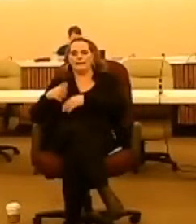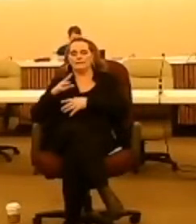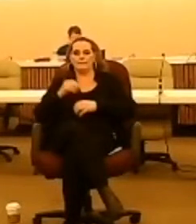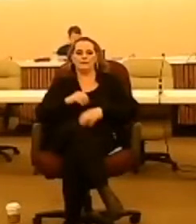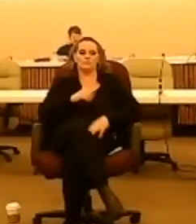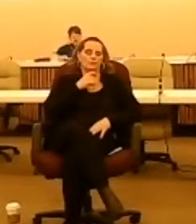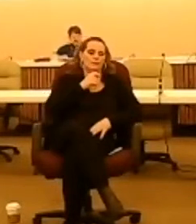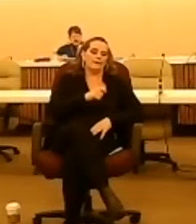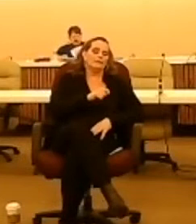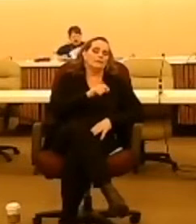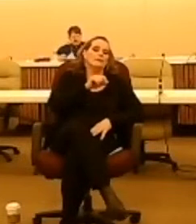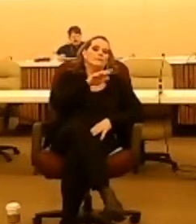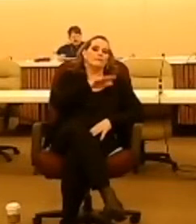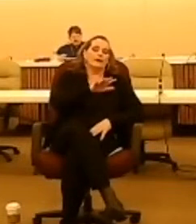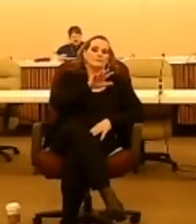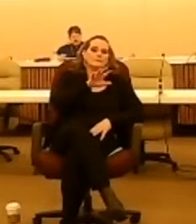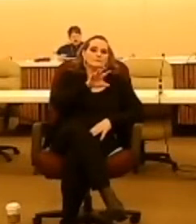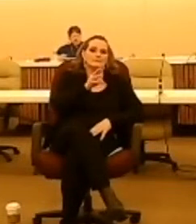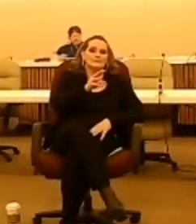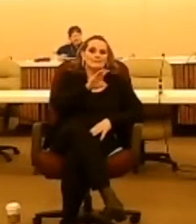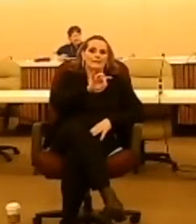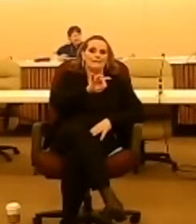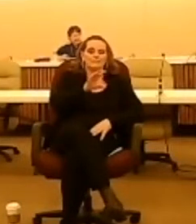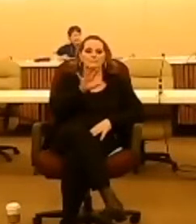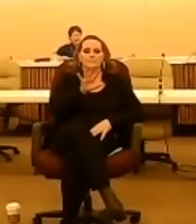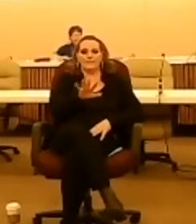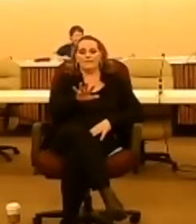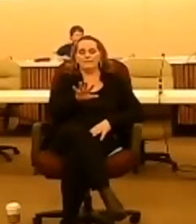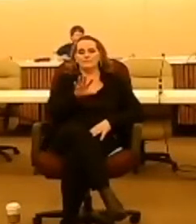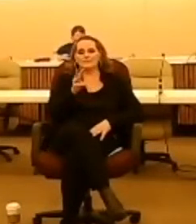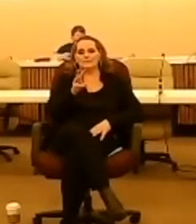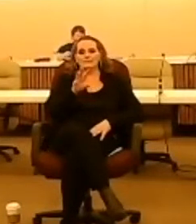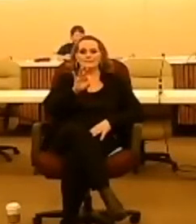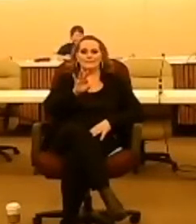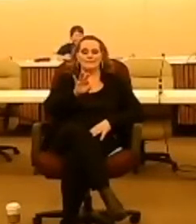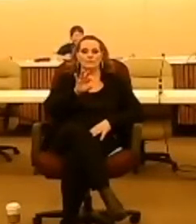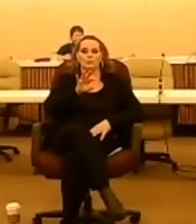568, 569, or 570.